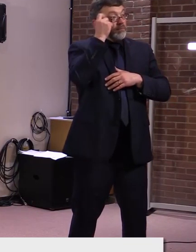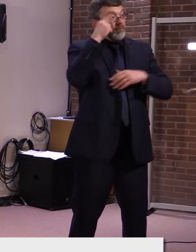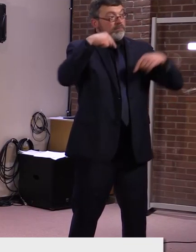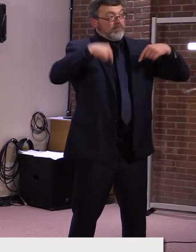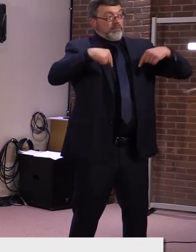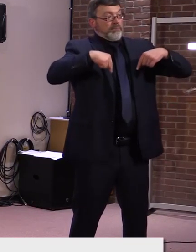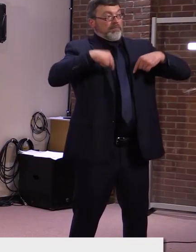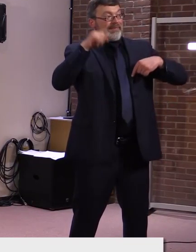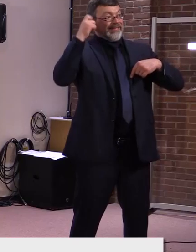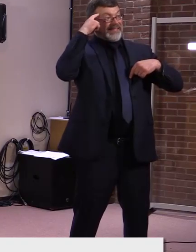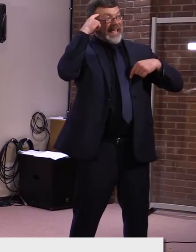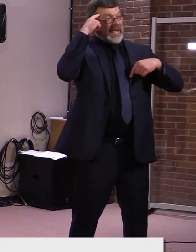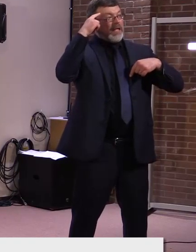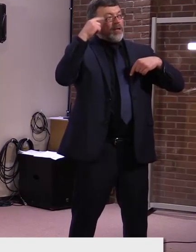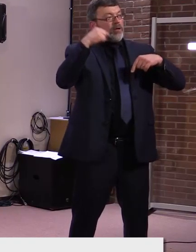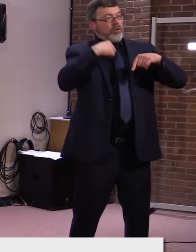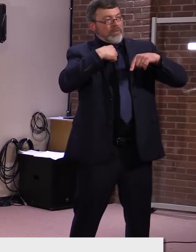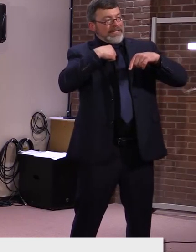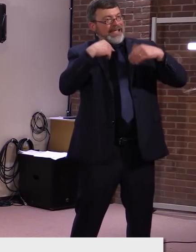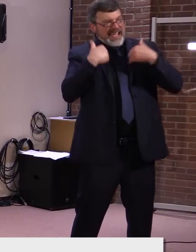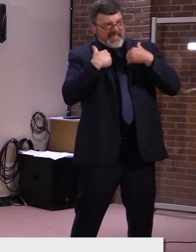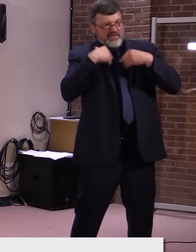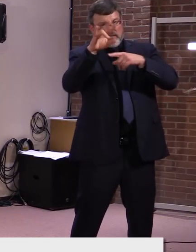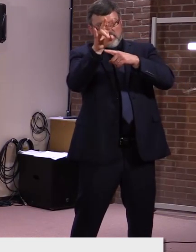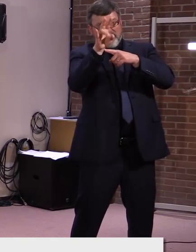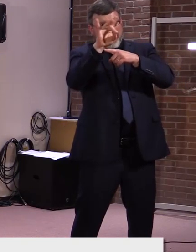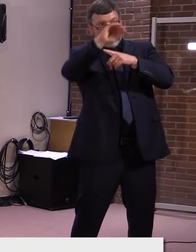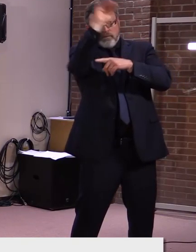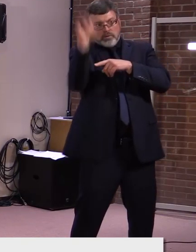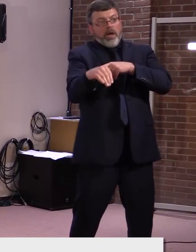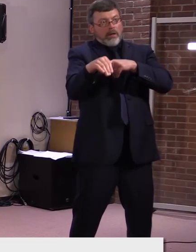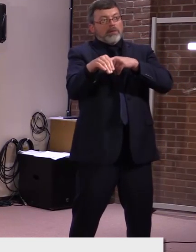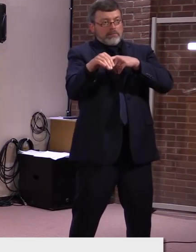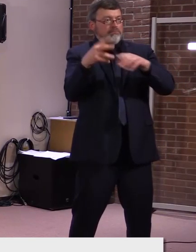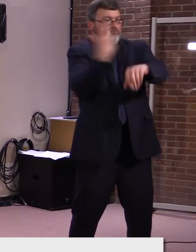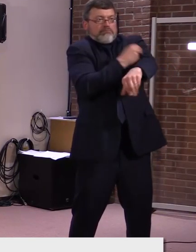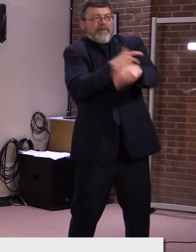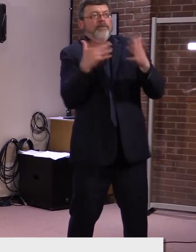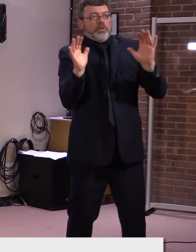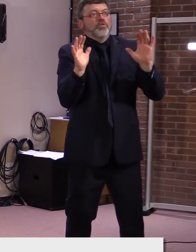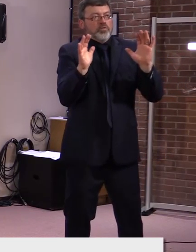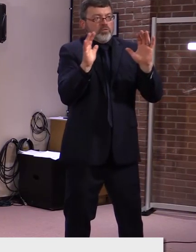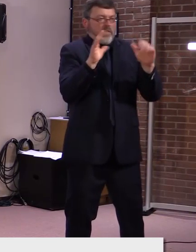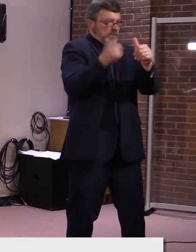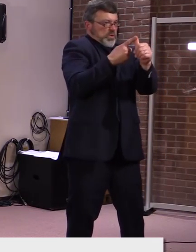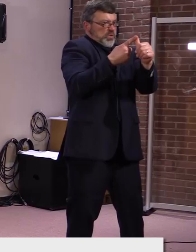78.9%. And all Vermonters with at least one dose,